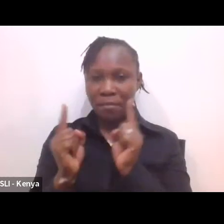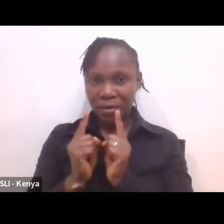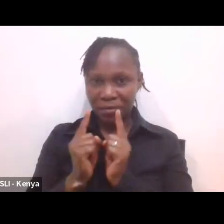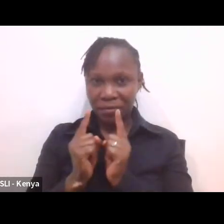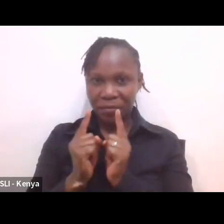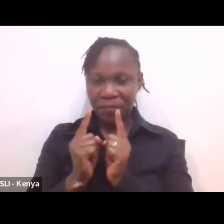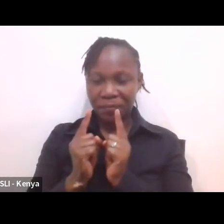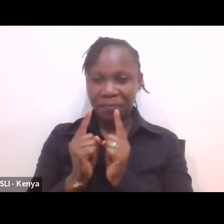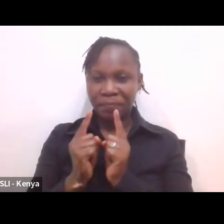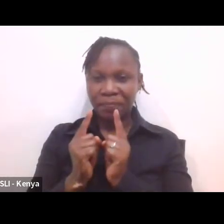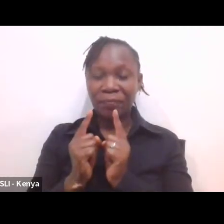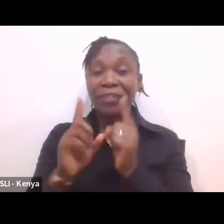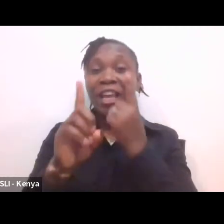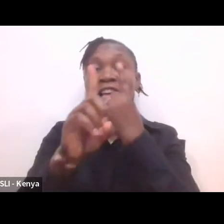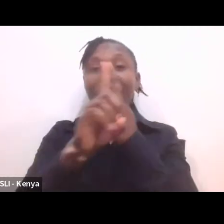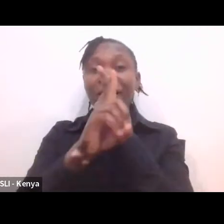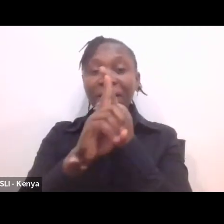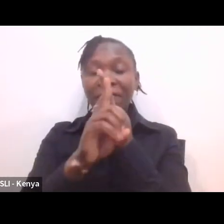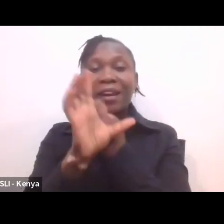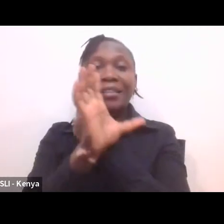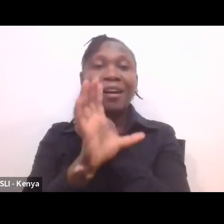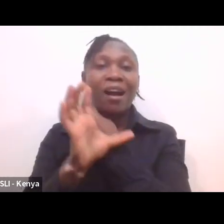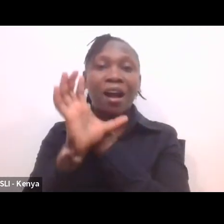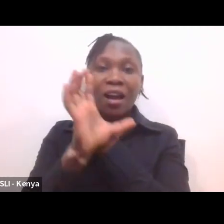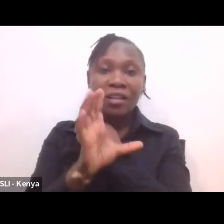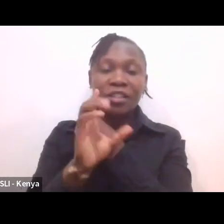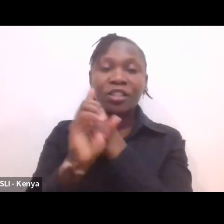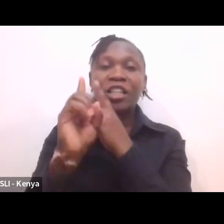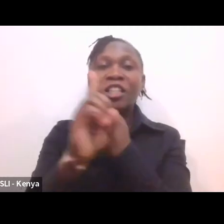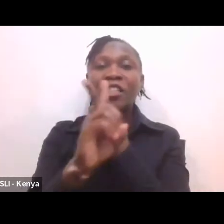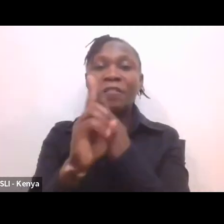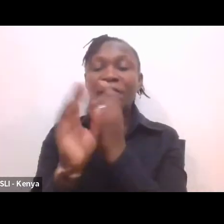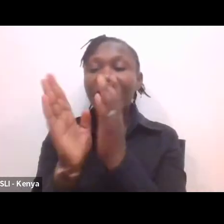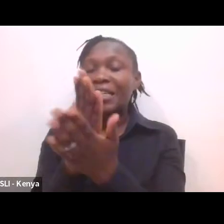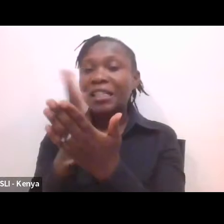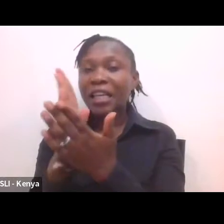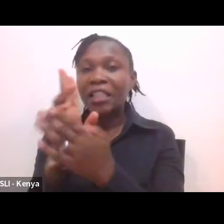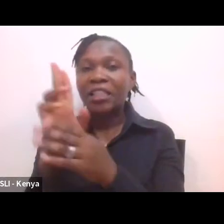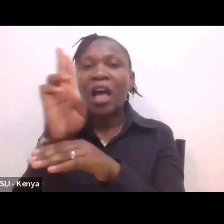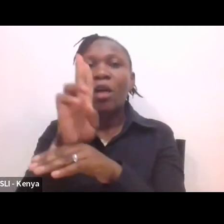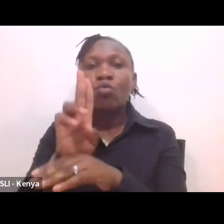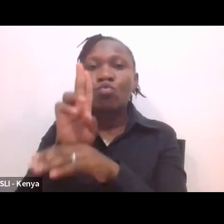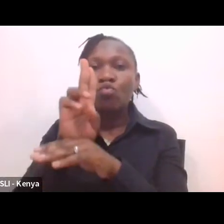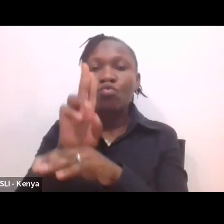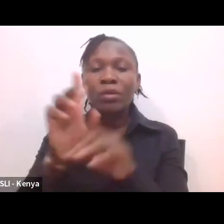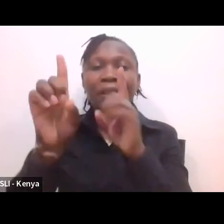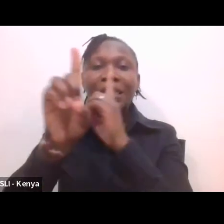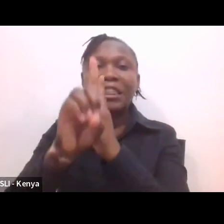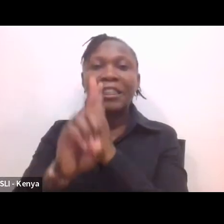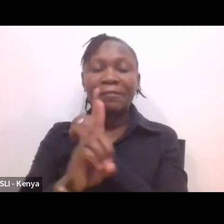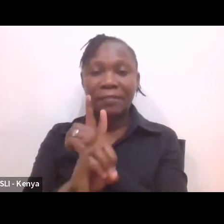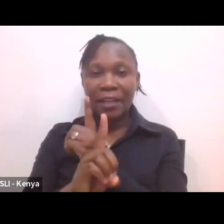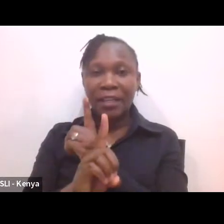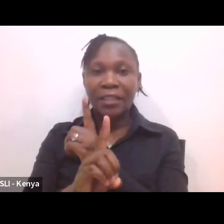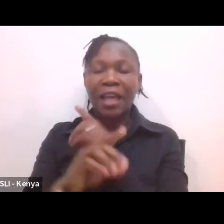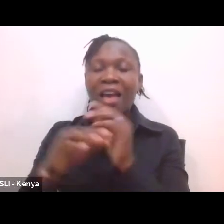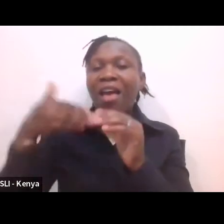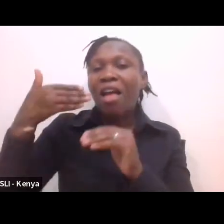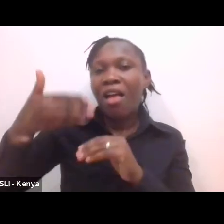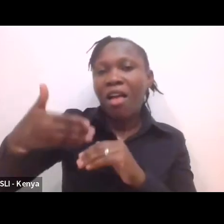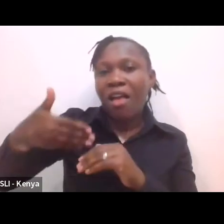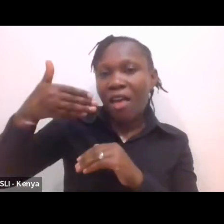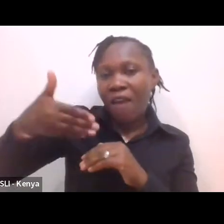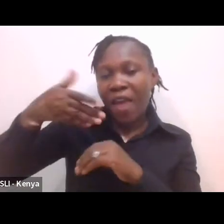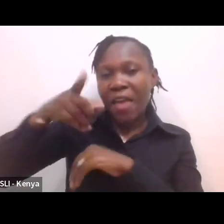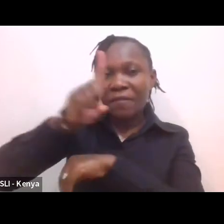Different countries and different sectors within education use a variety of everyday and